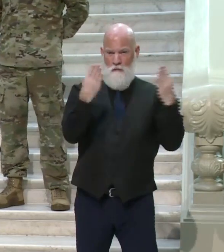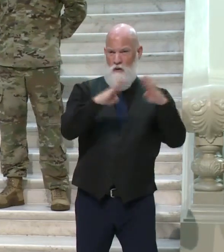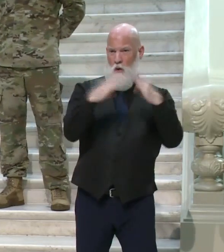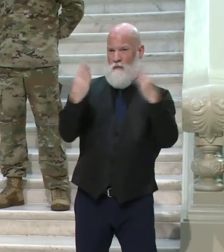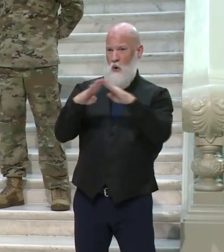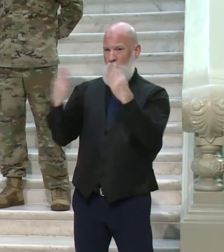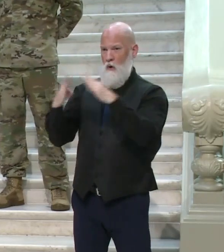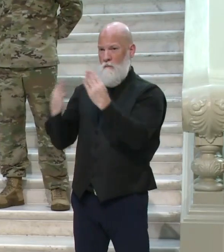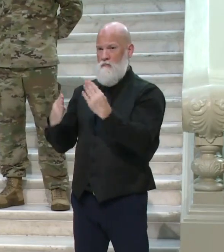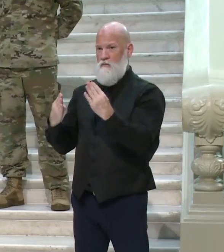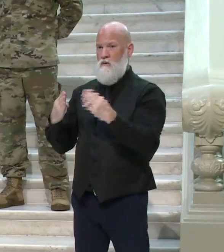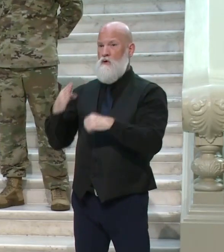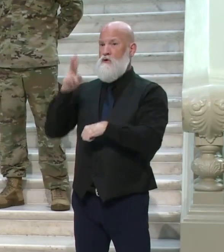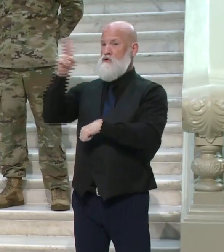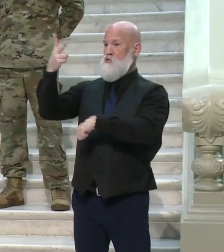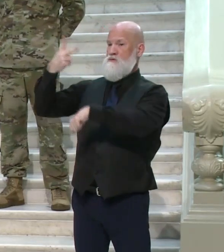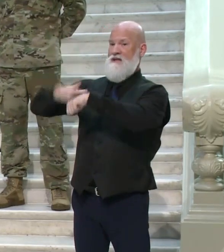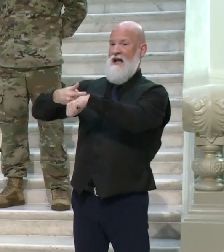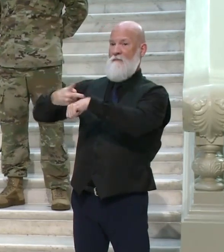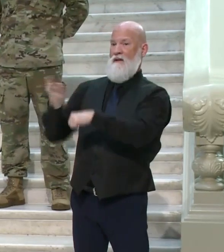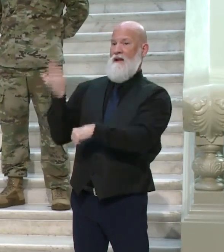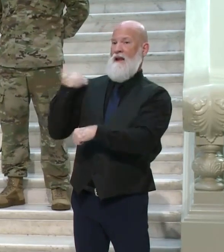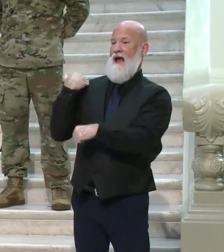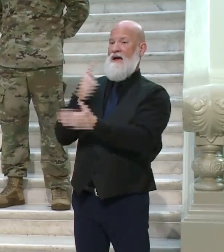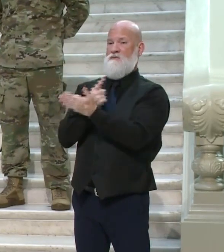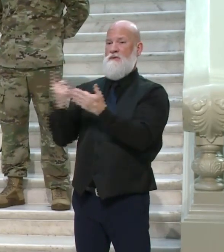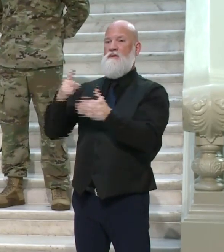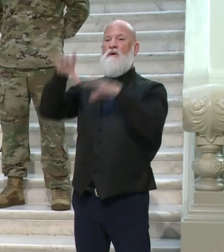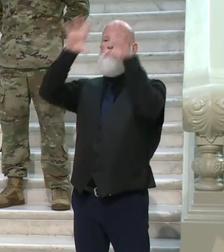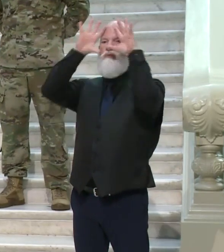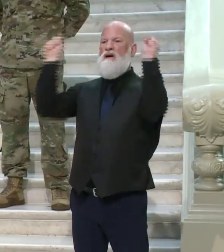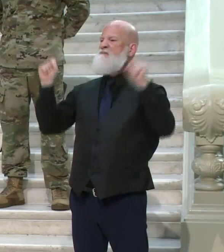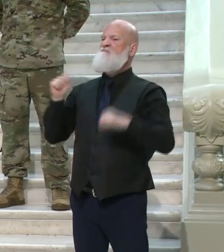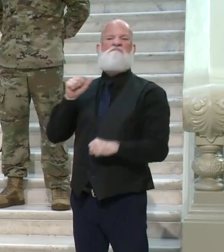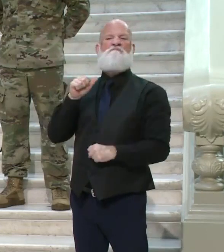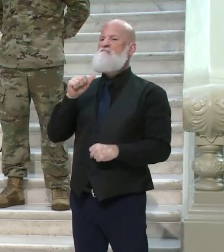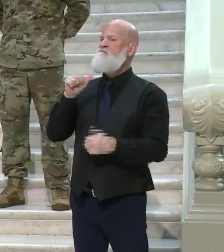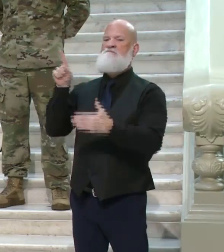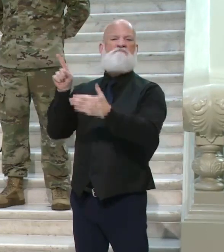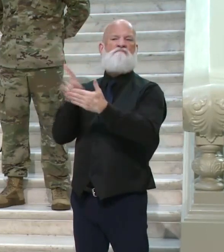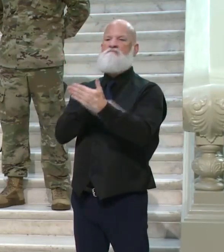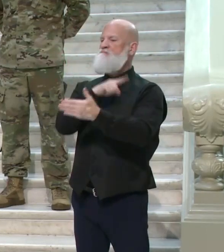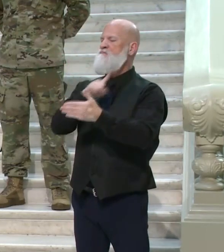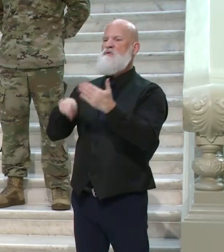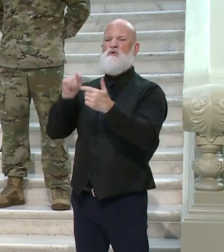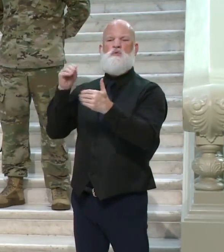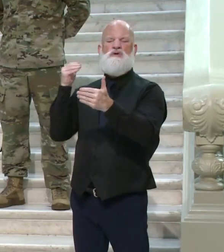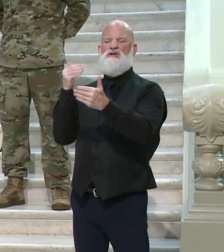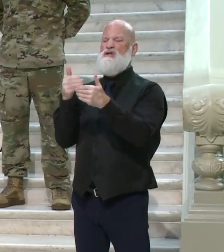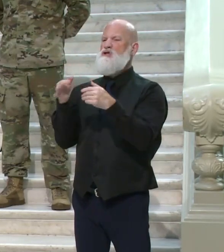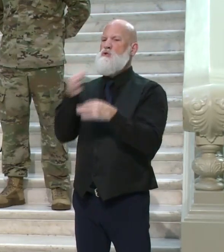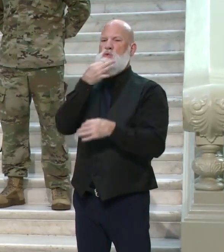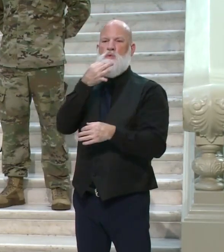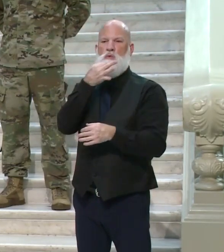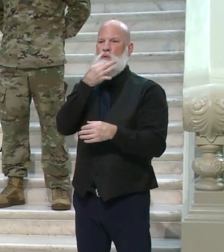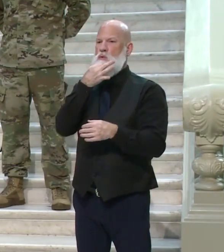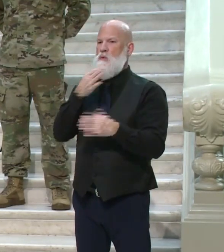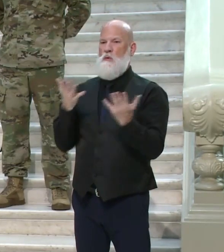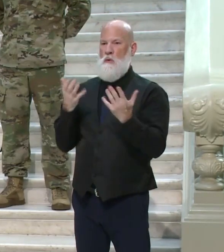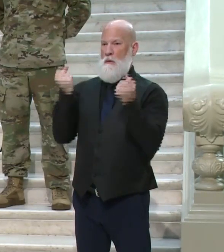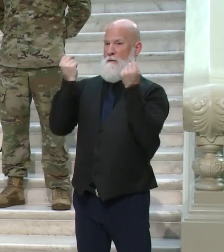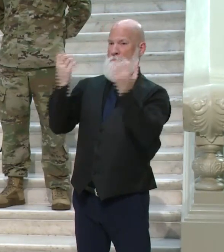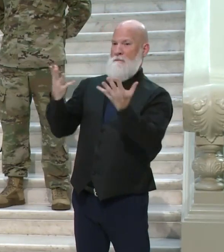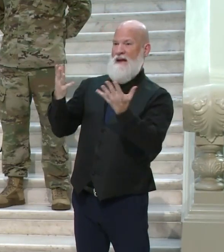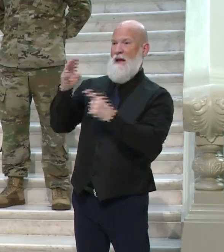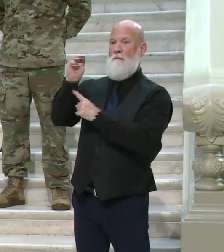president criticized the decision, said it was too soon, as have a number of governors or mayors across the state. And the state doesn't meet the